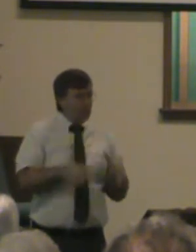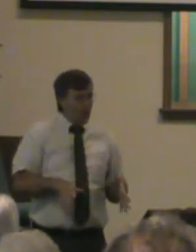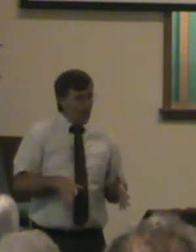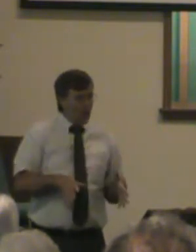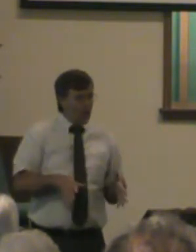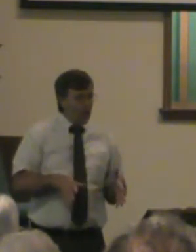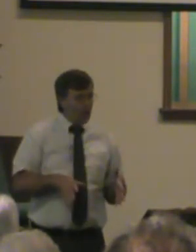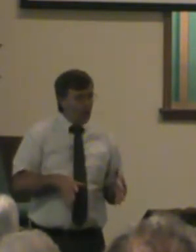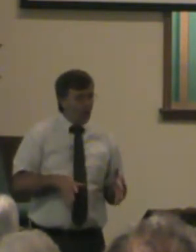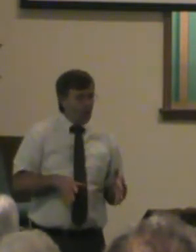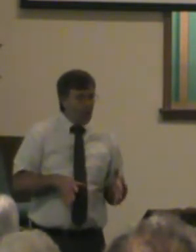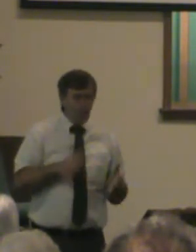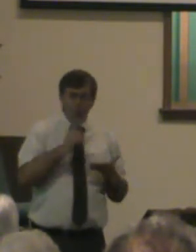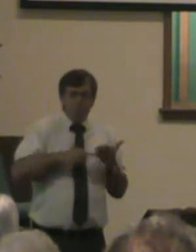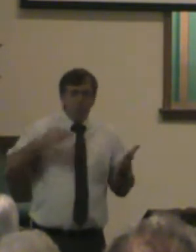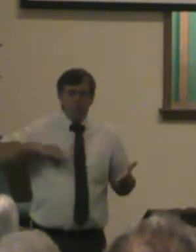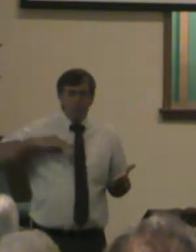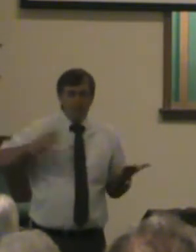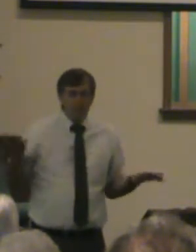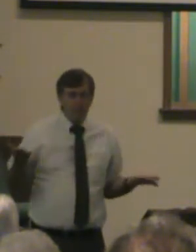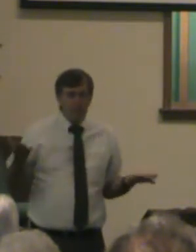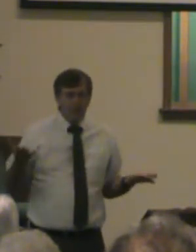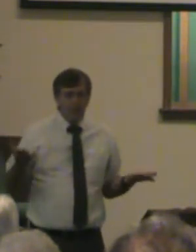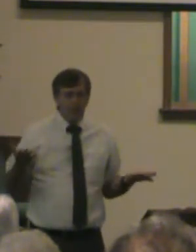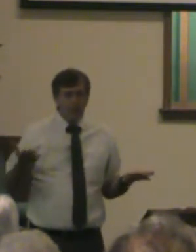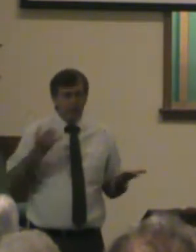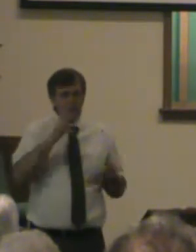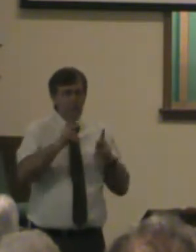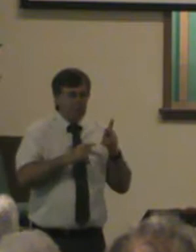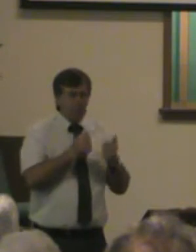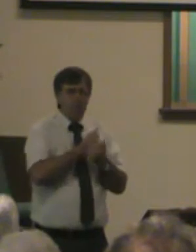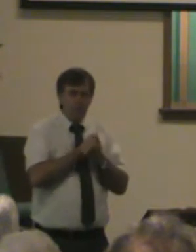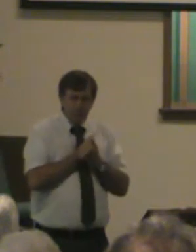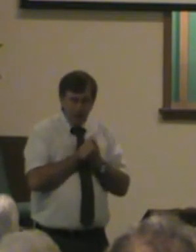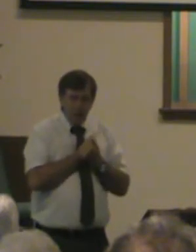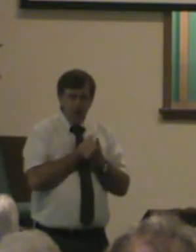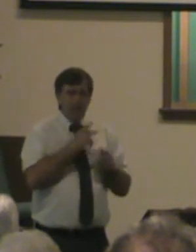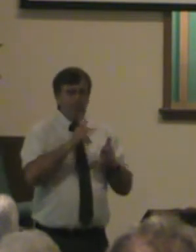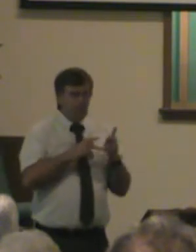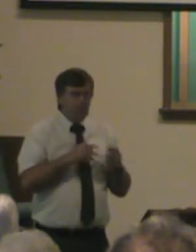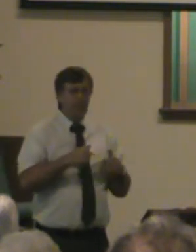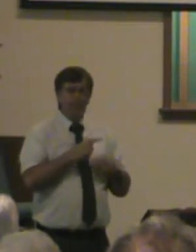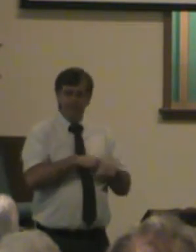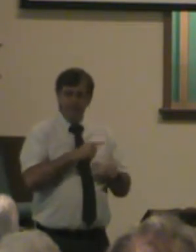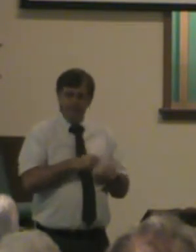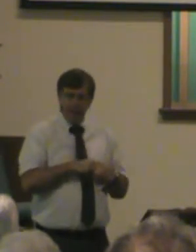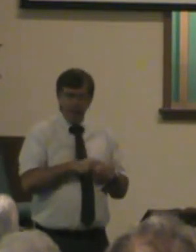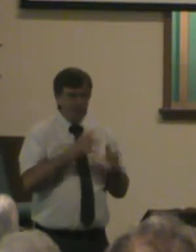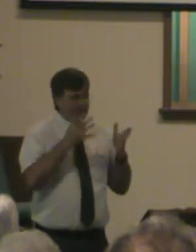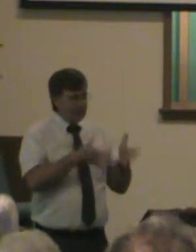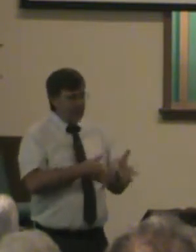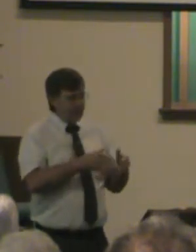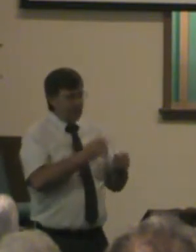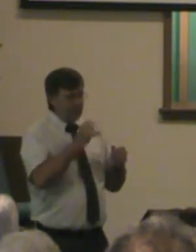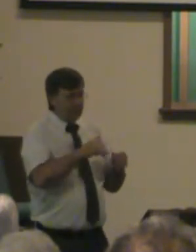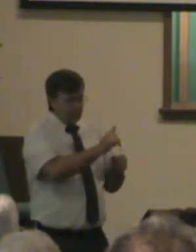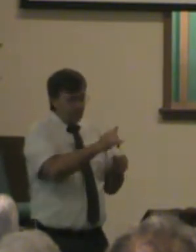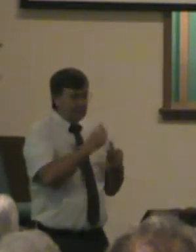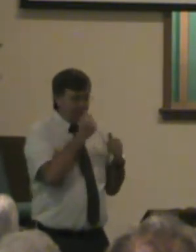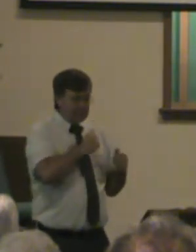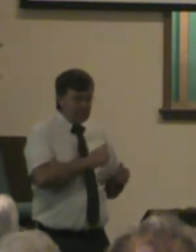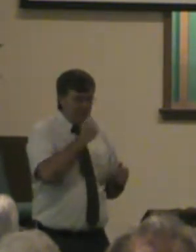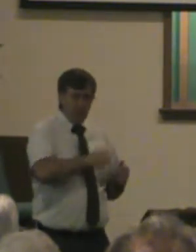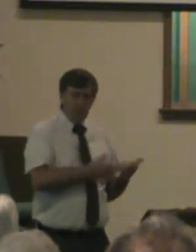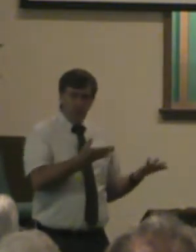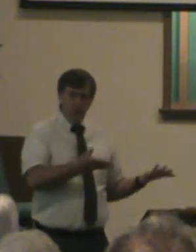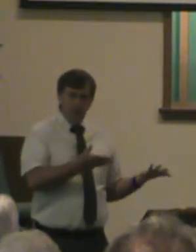what benefit were you? If you got folks that you love and they will spend their time in eternity suffering, and God put you in their